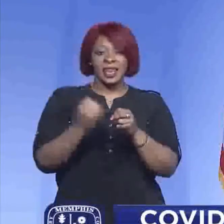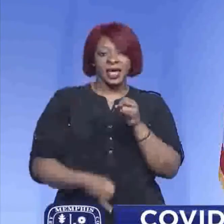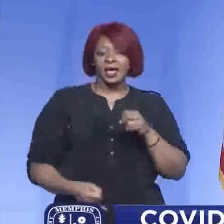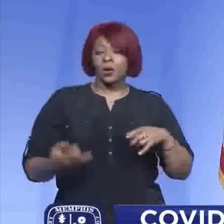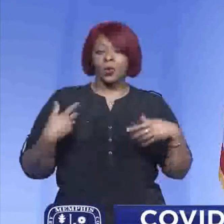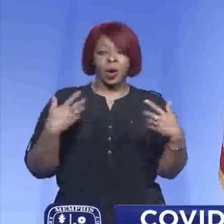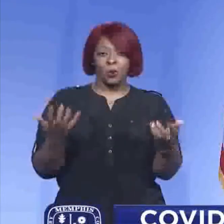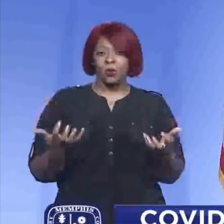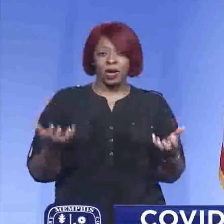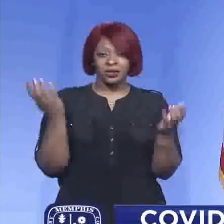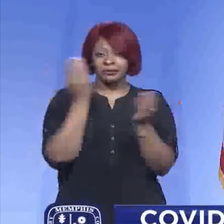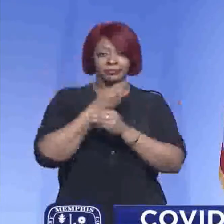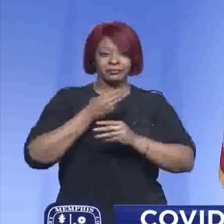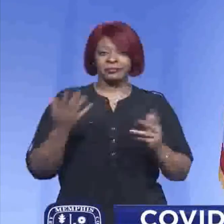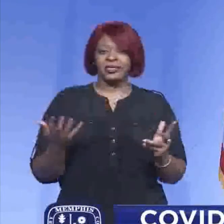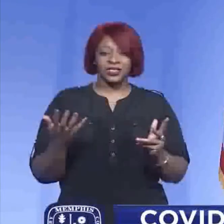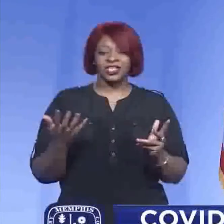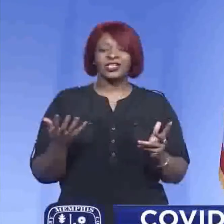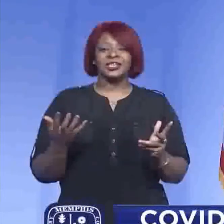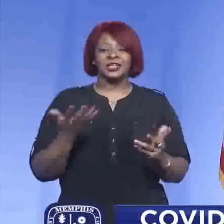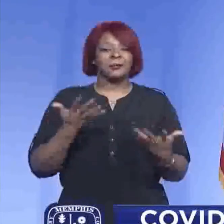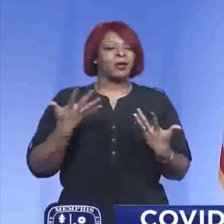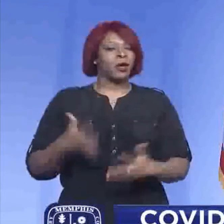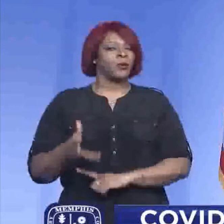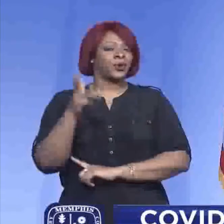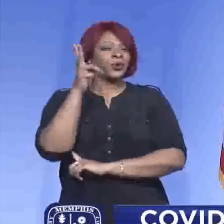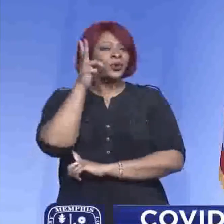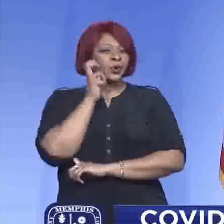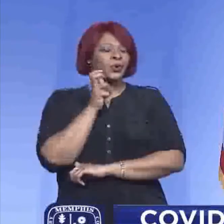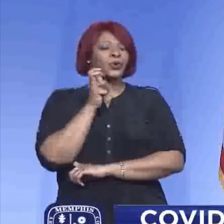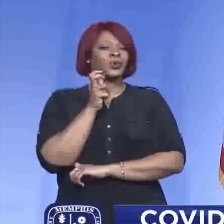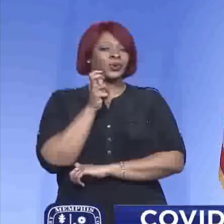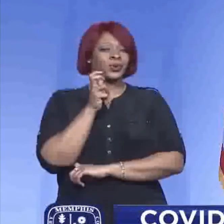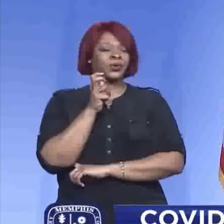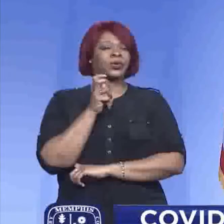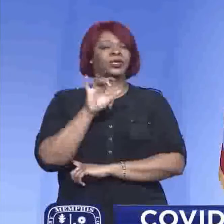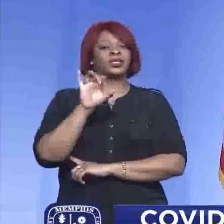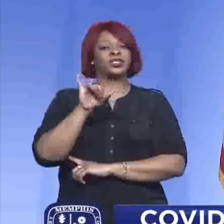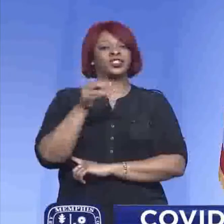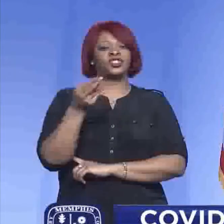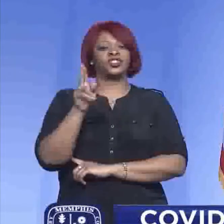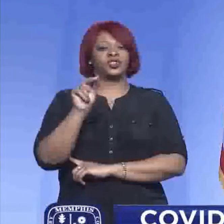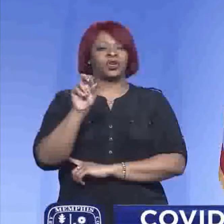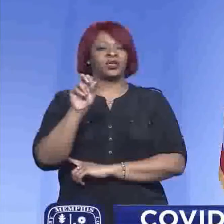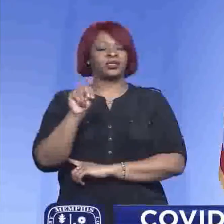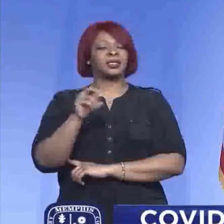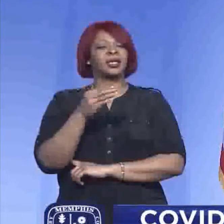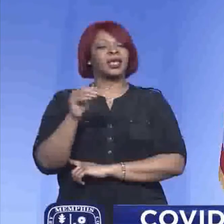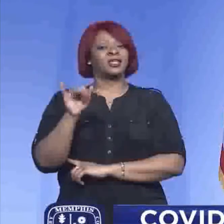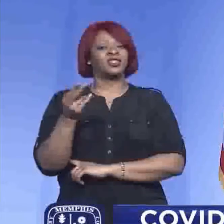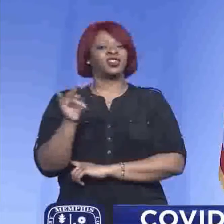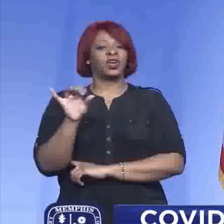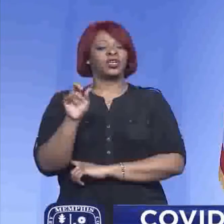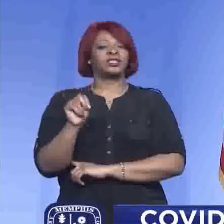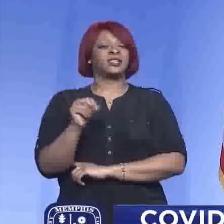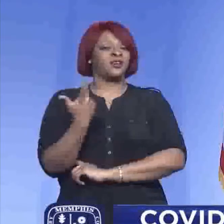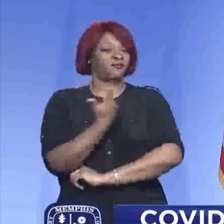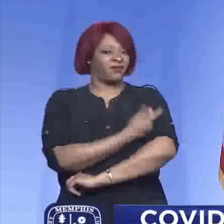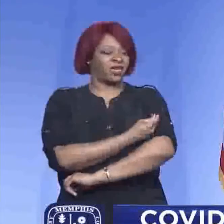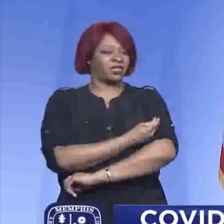want to just mention, and you may have heard that the Johnson & Johnson vaccine has